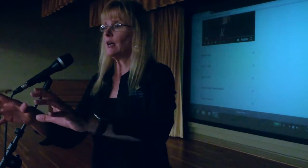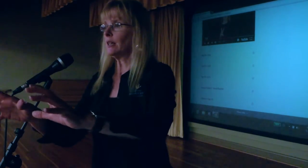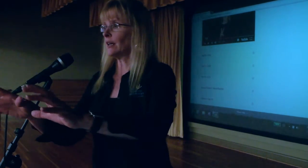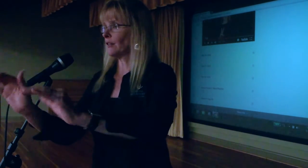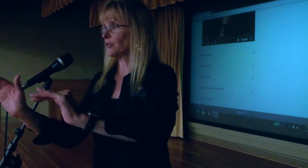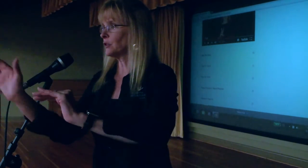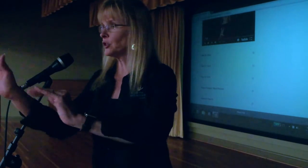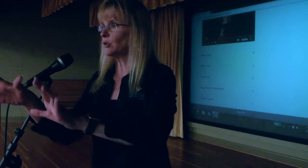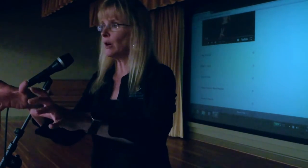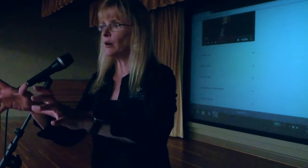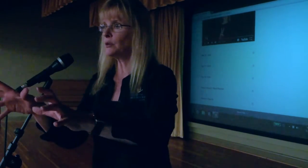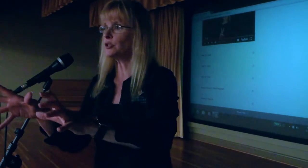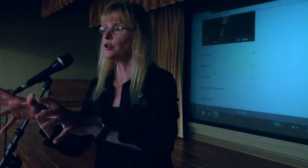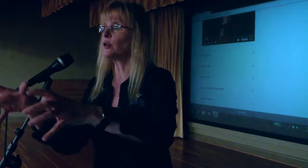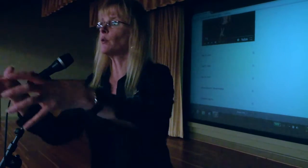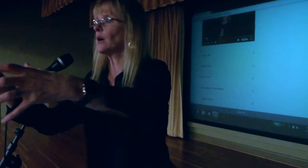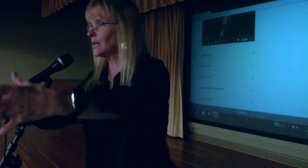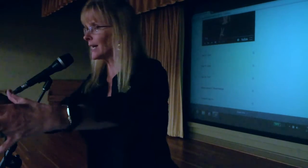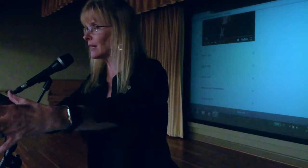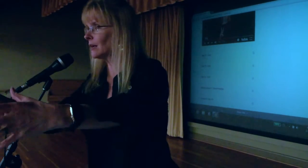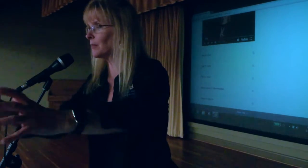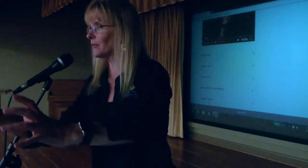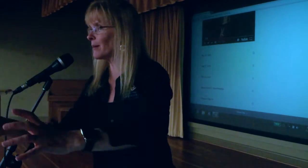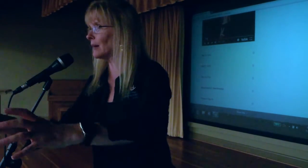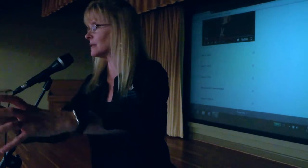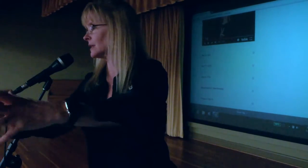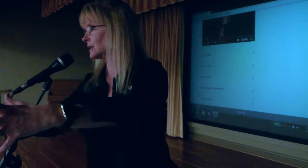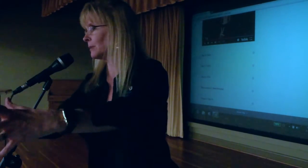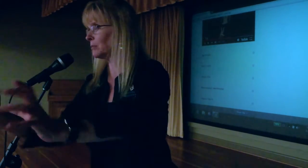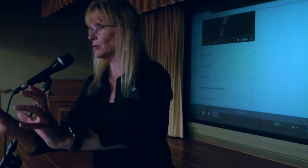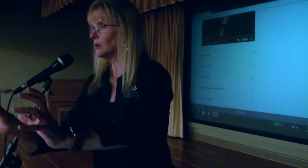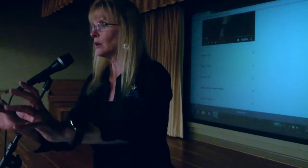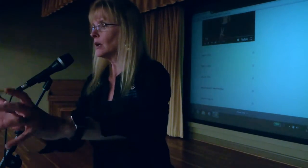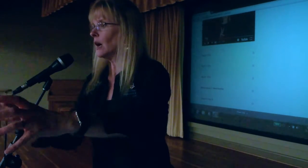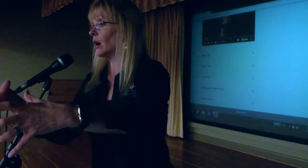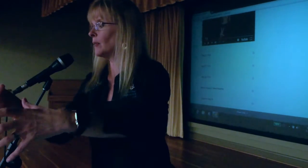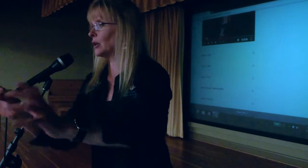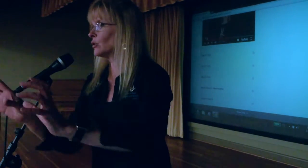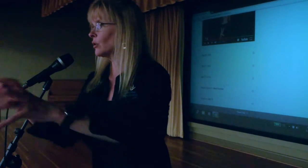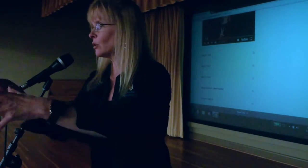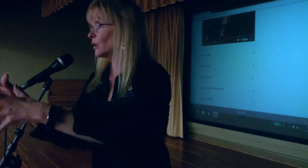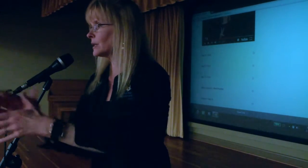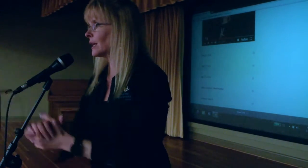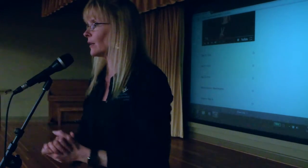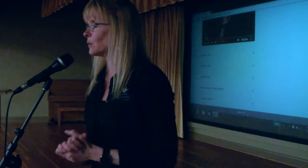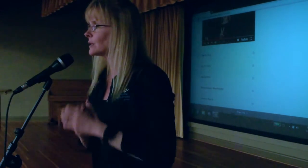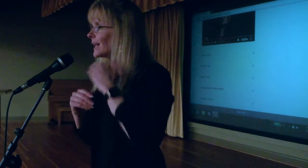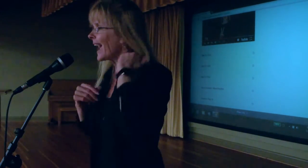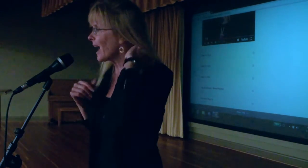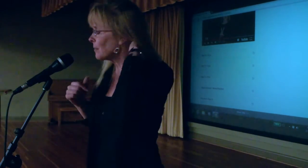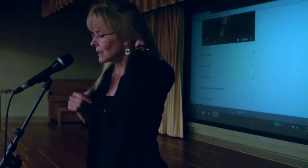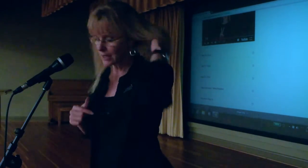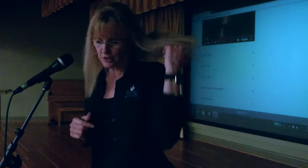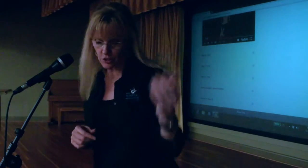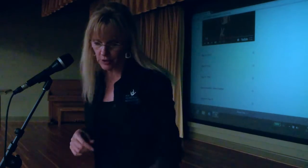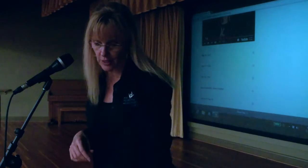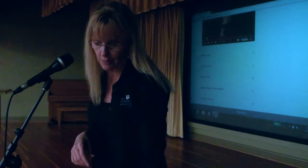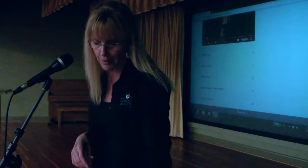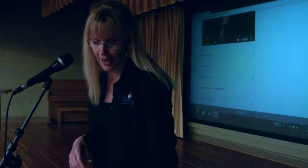like the first 2 rows, turn around in a clump of about 6 people. And you're going to work together. What's going to happen is you're going to get